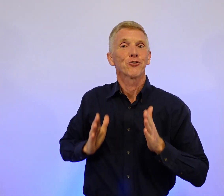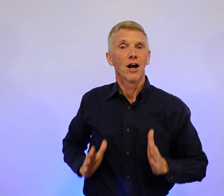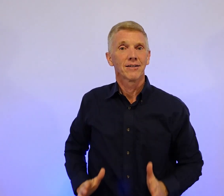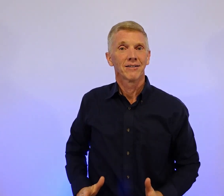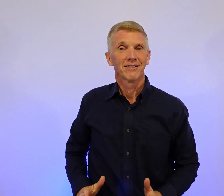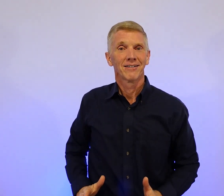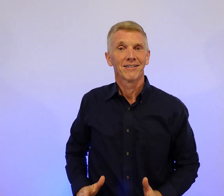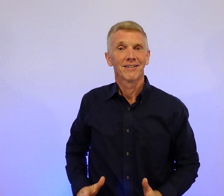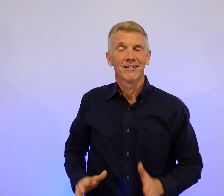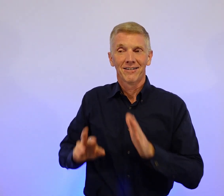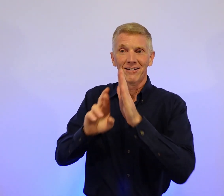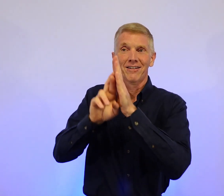Astronaut.